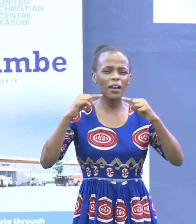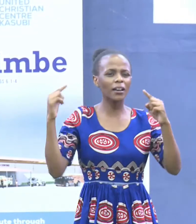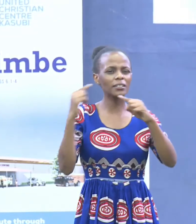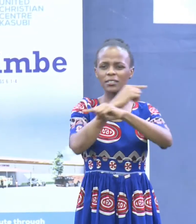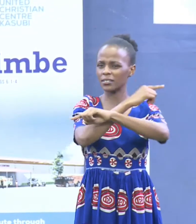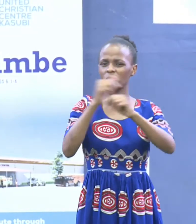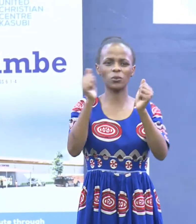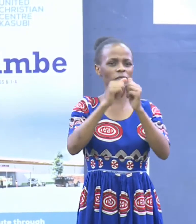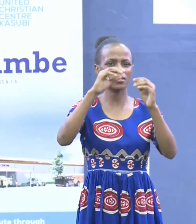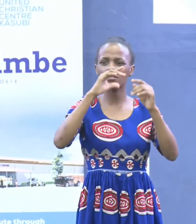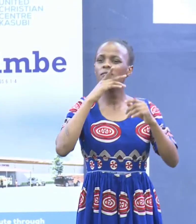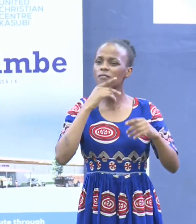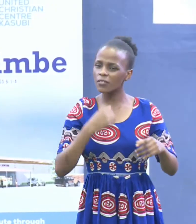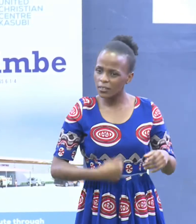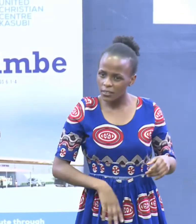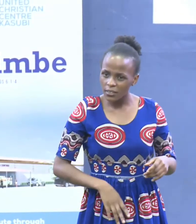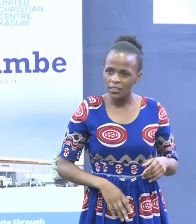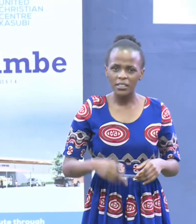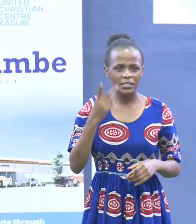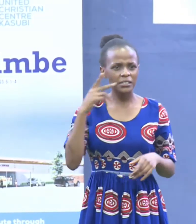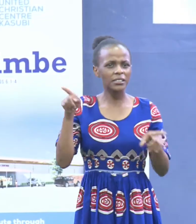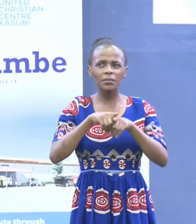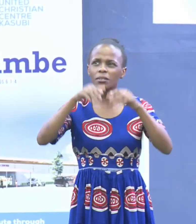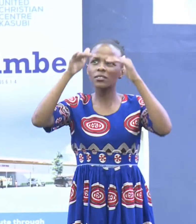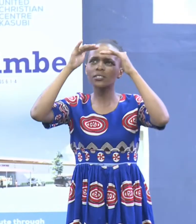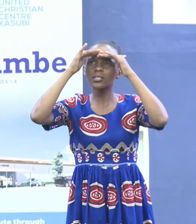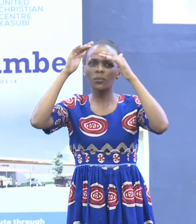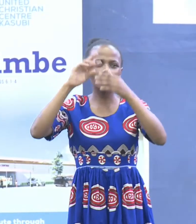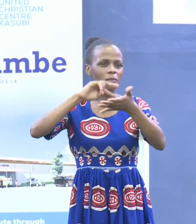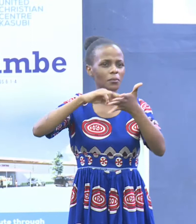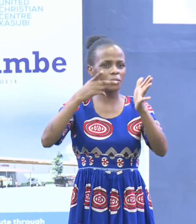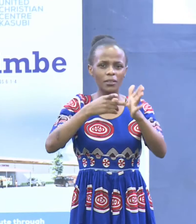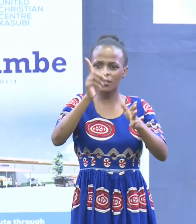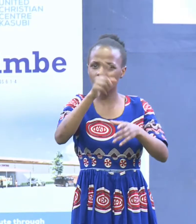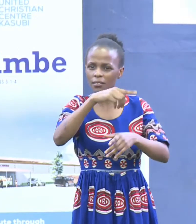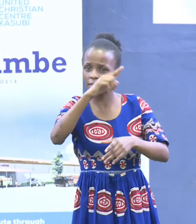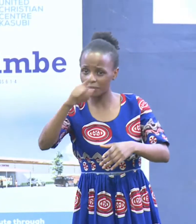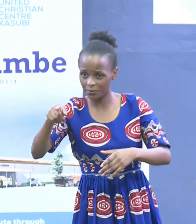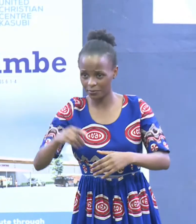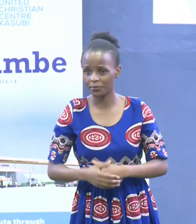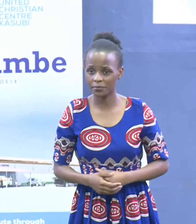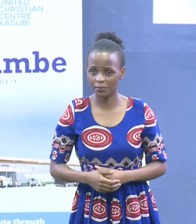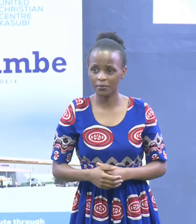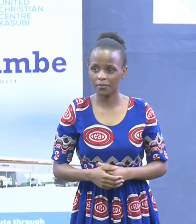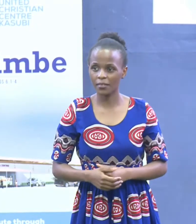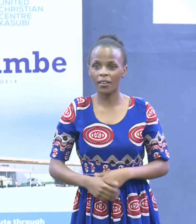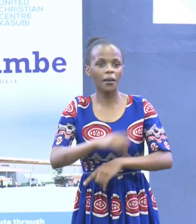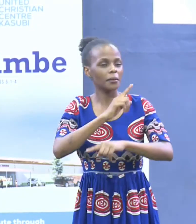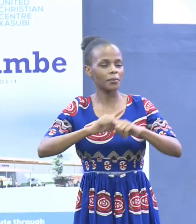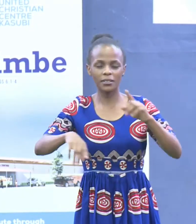contradicts so much with his father Jacob. And he was saying, although Jacob was doing a